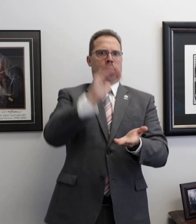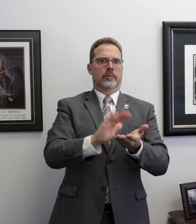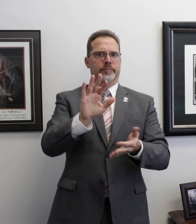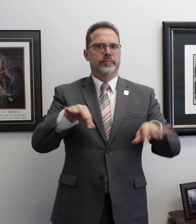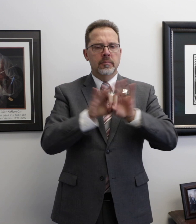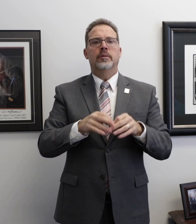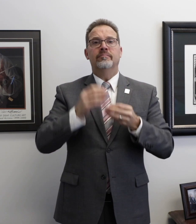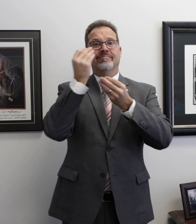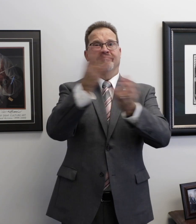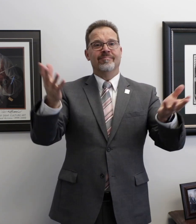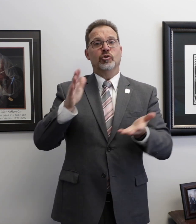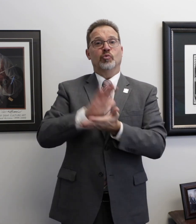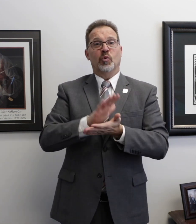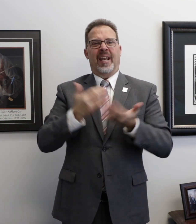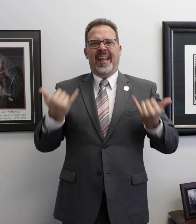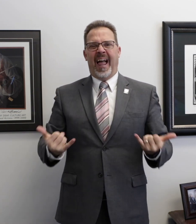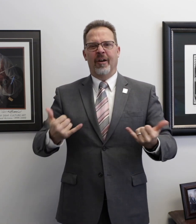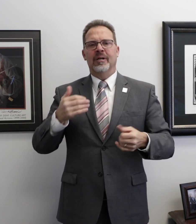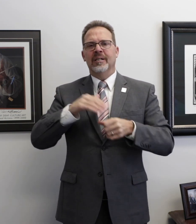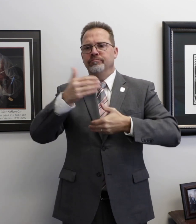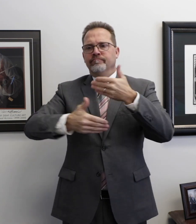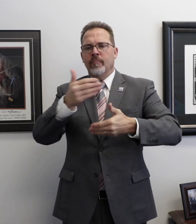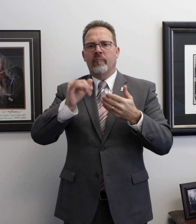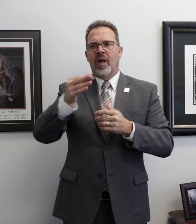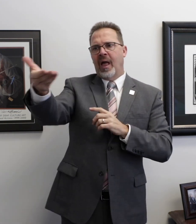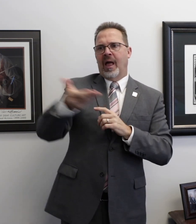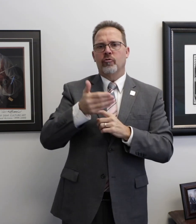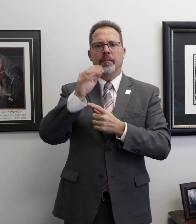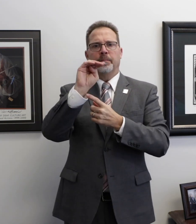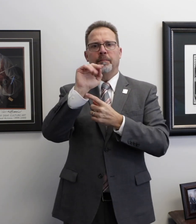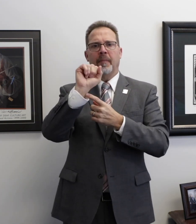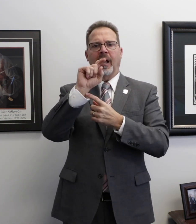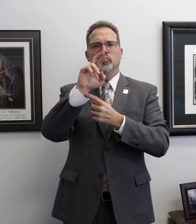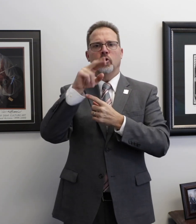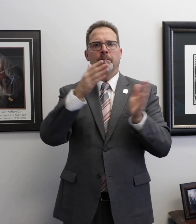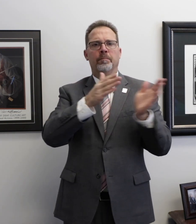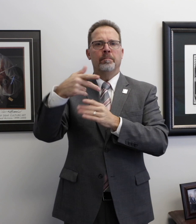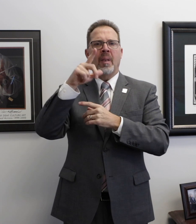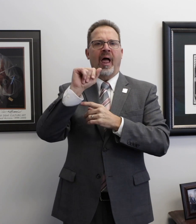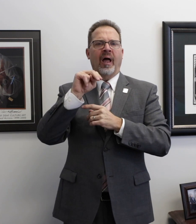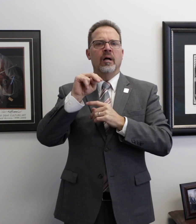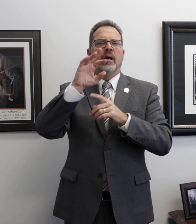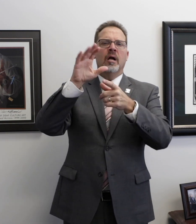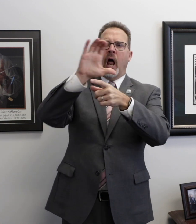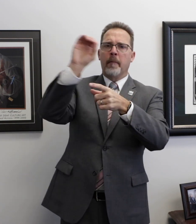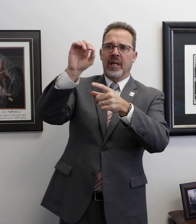Last but not least, I wanted to share with you information about our ongoing process of master planning.